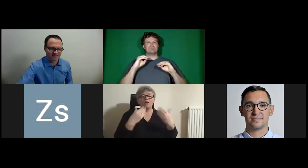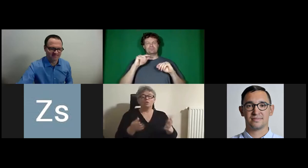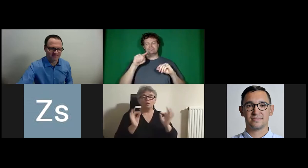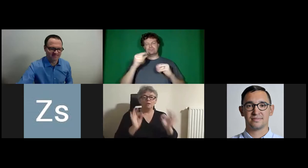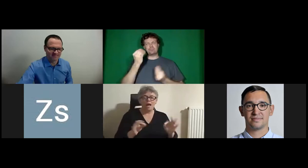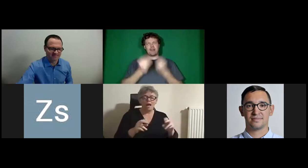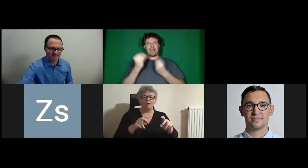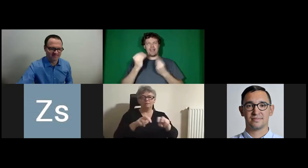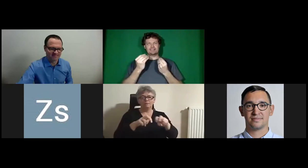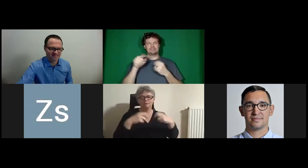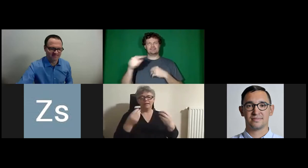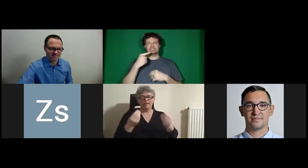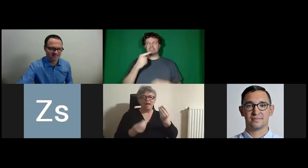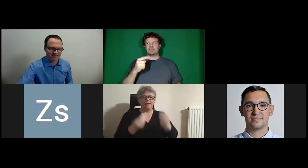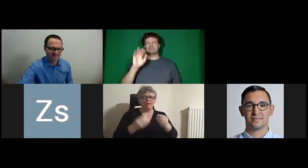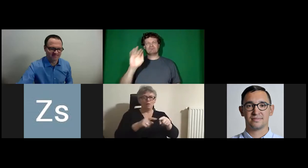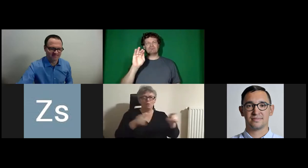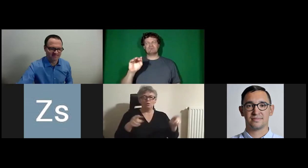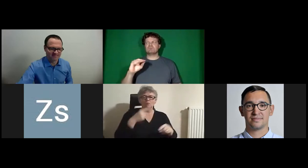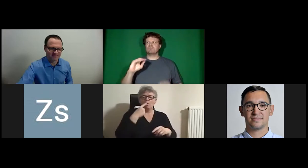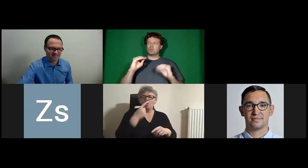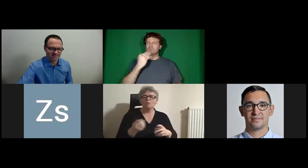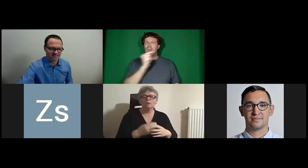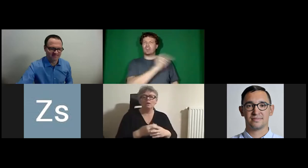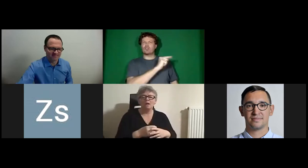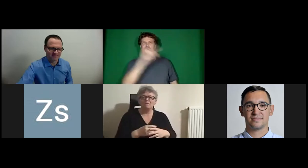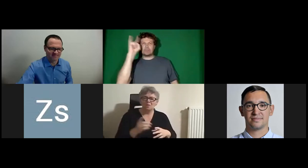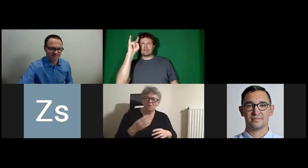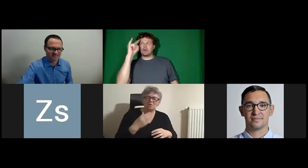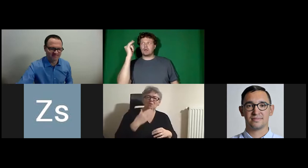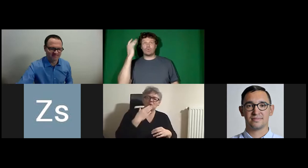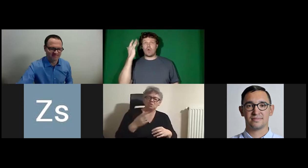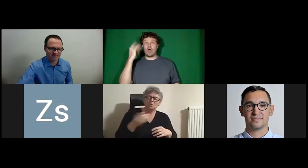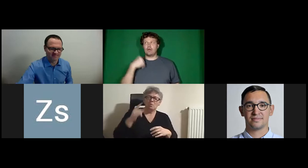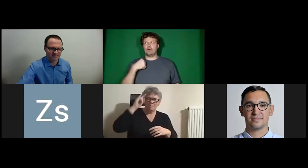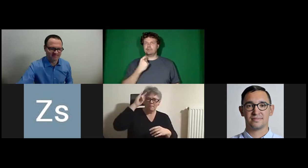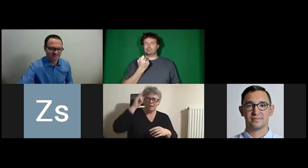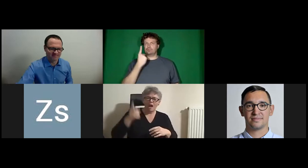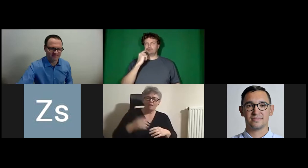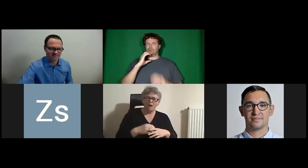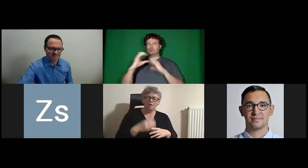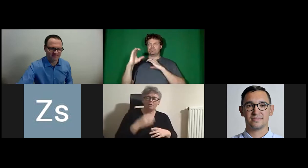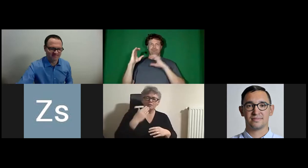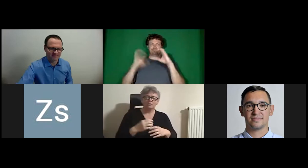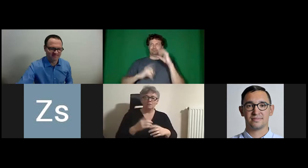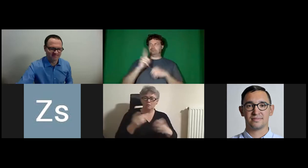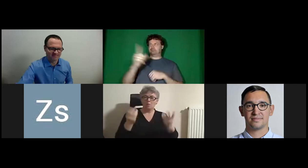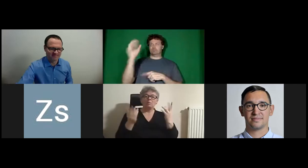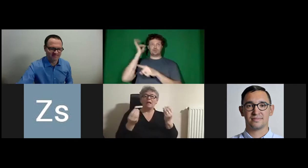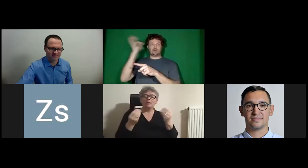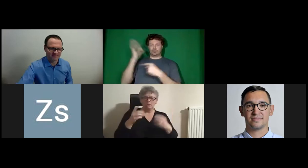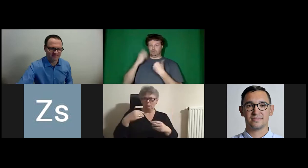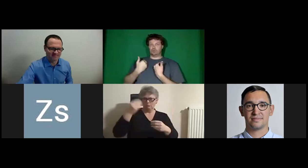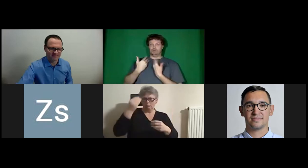advantage that I was deaf, that I was able to follow the plays. And then the other players came to me and said, thanks to Miha, I was able